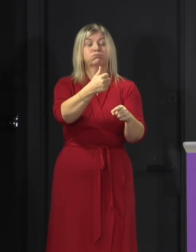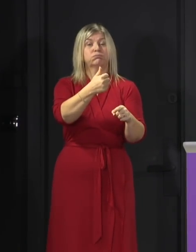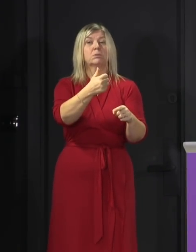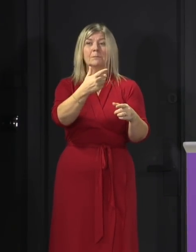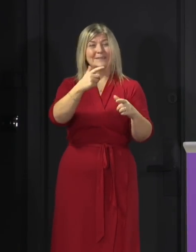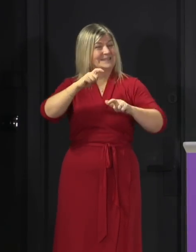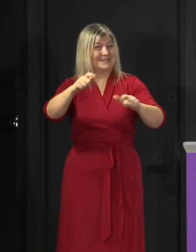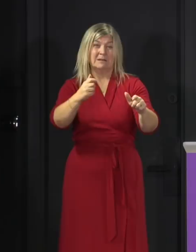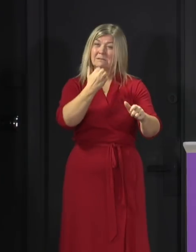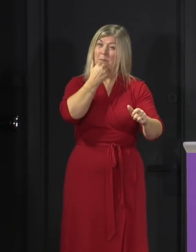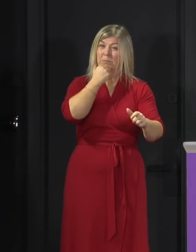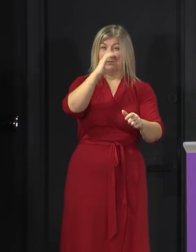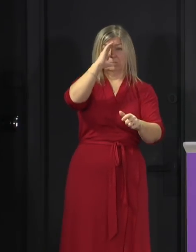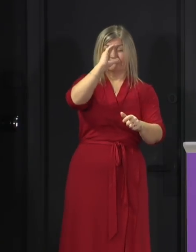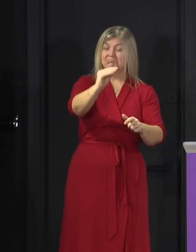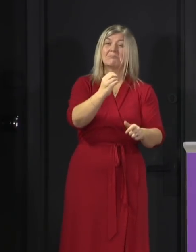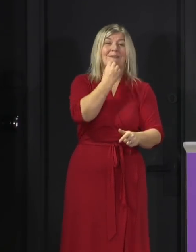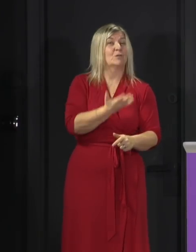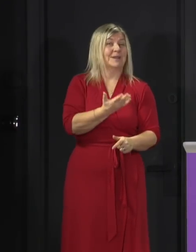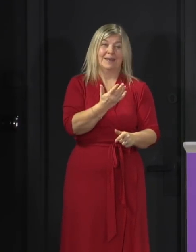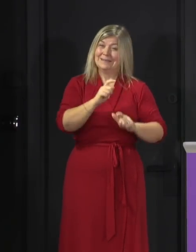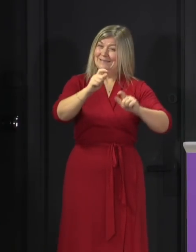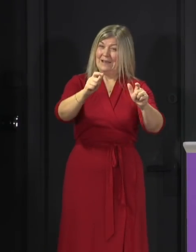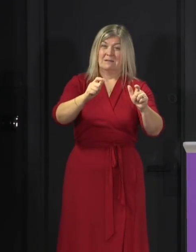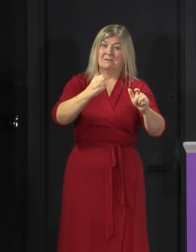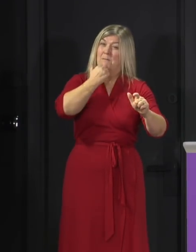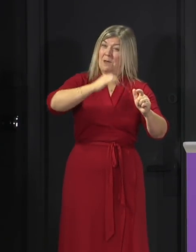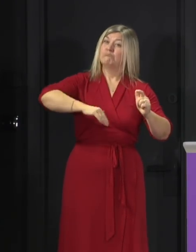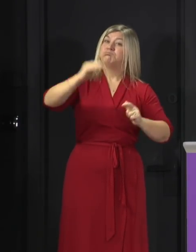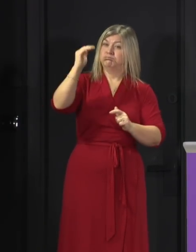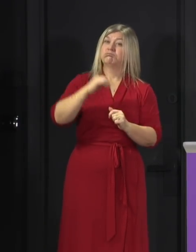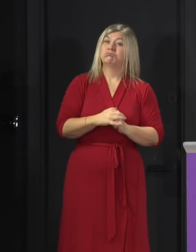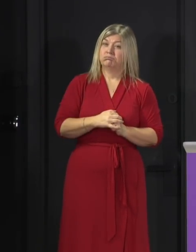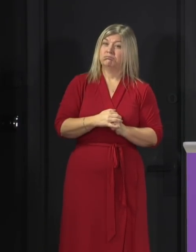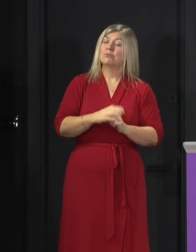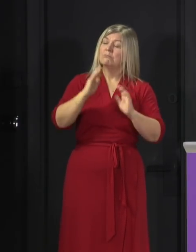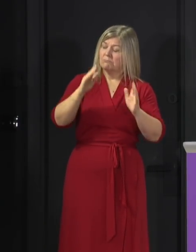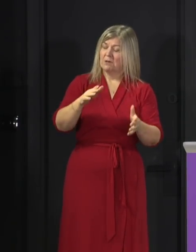reporting a high number of cases. And that is a reminder, and must be a